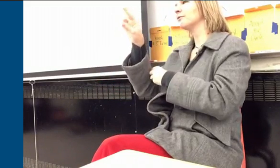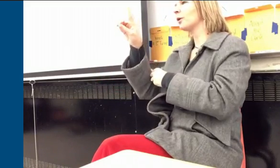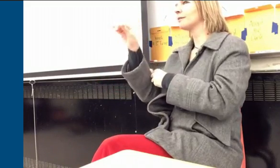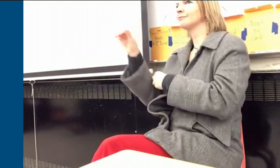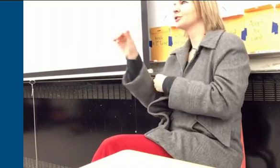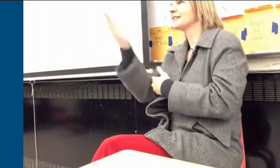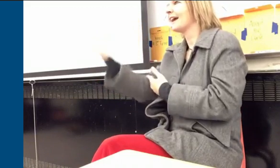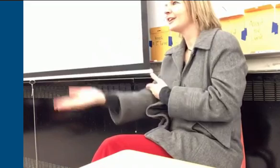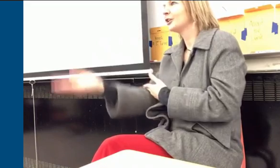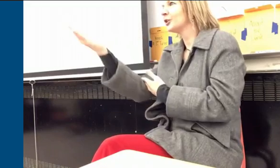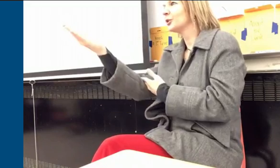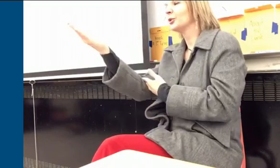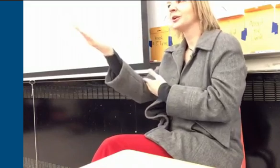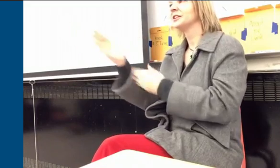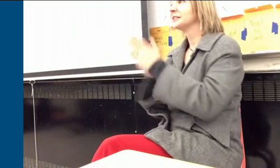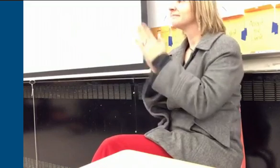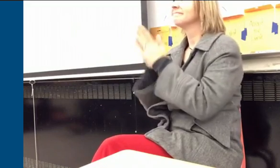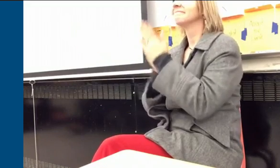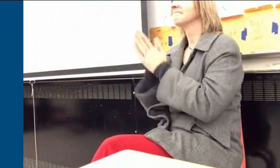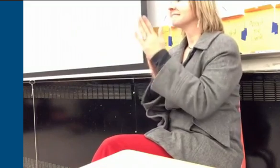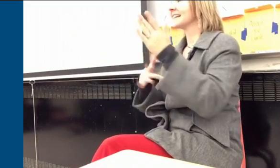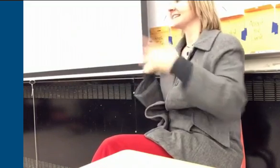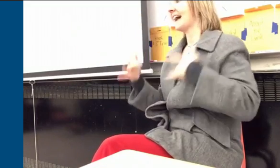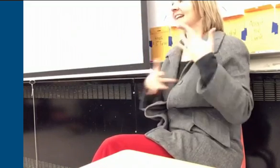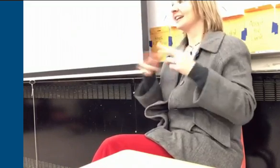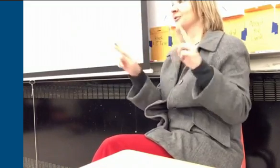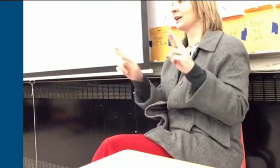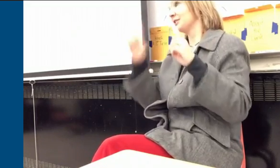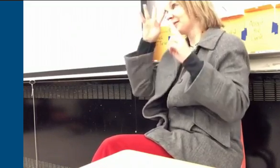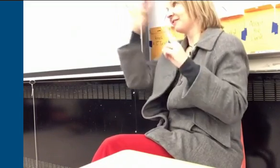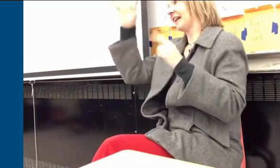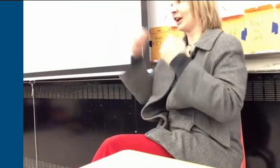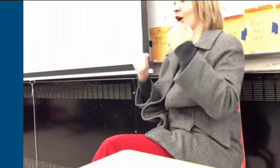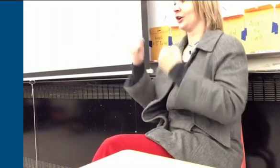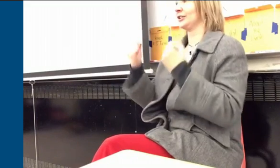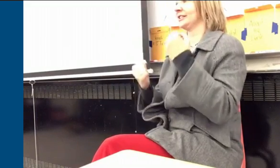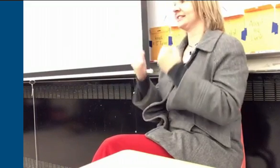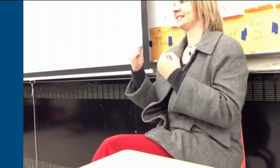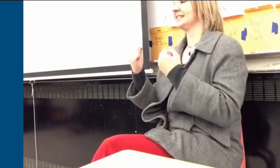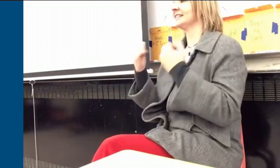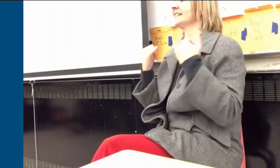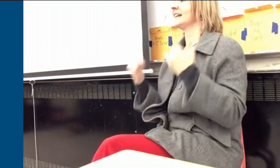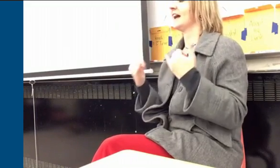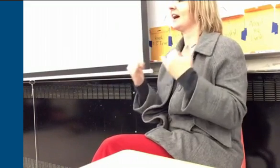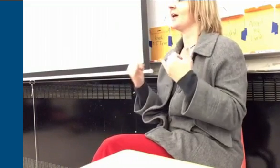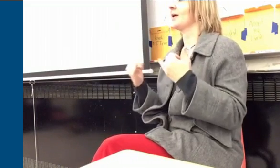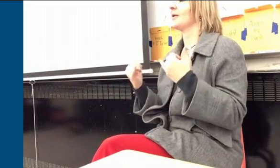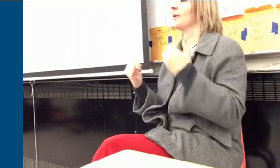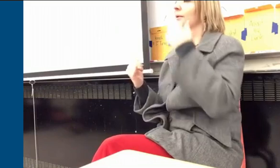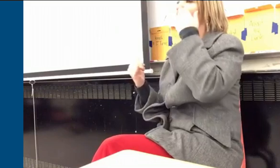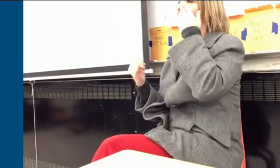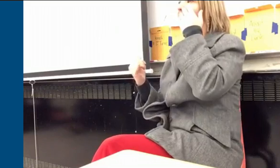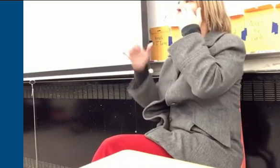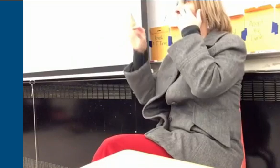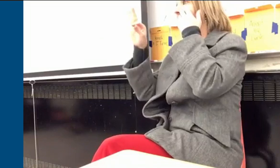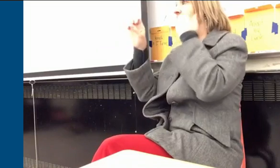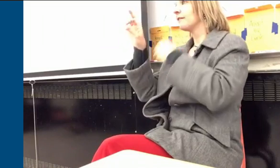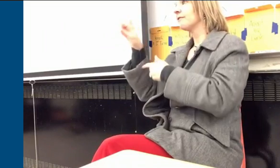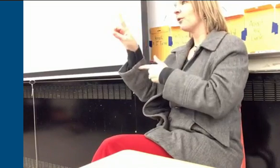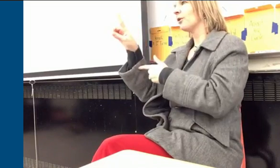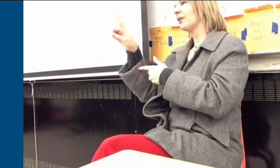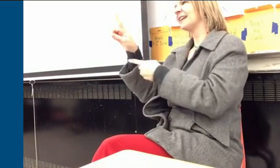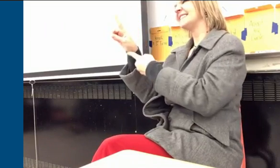guys. Bright-eyed, bushy-tailed, ready to invent some cars. I'm a big Now, Henry Ford had a